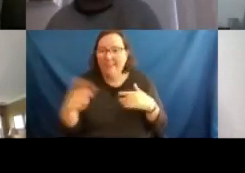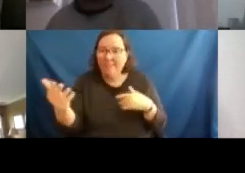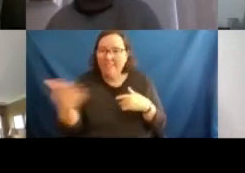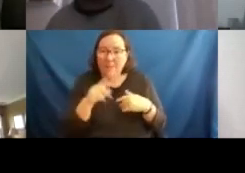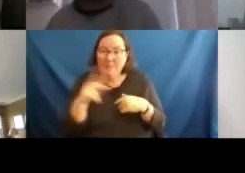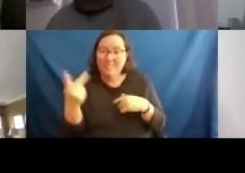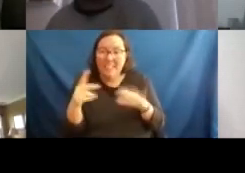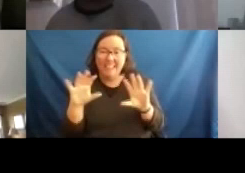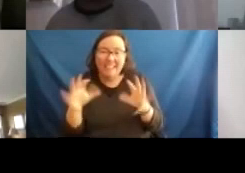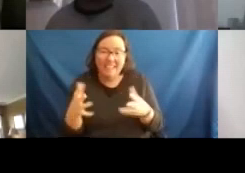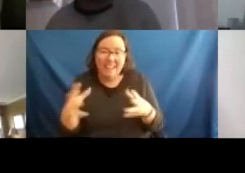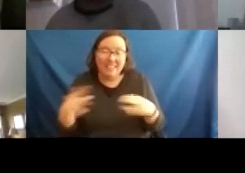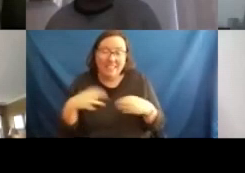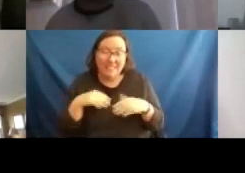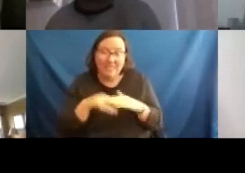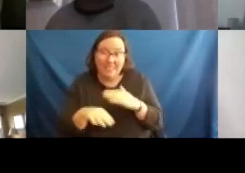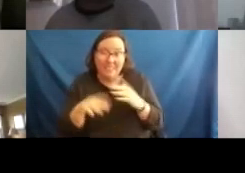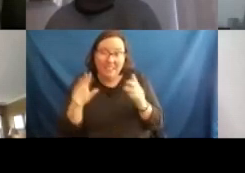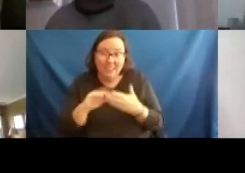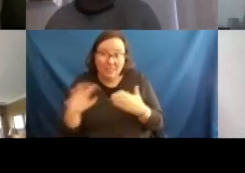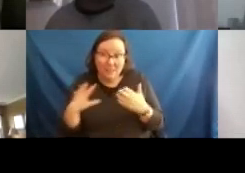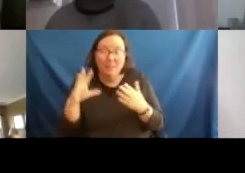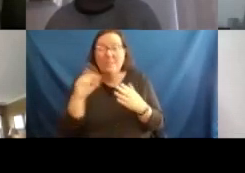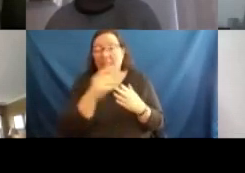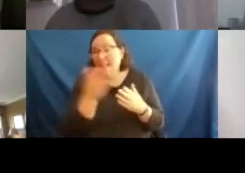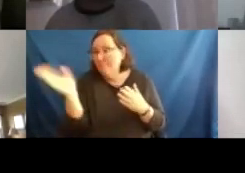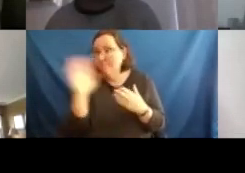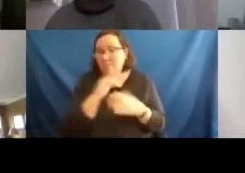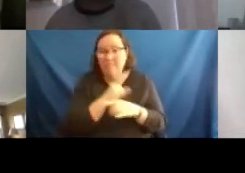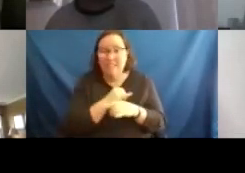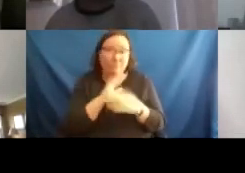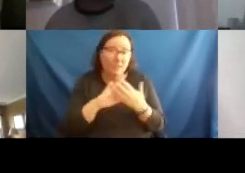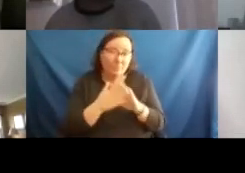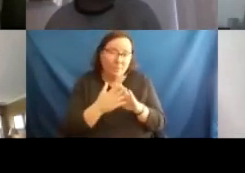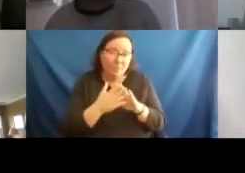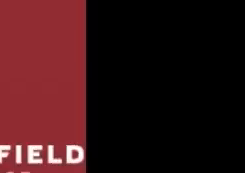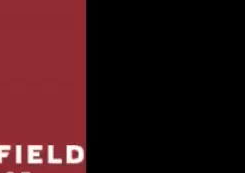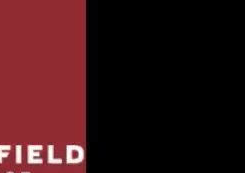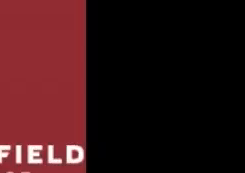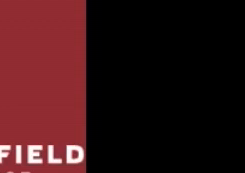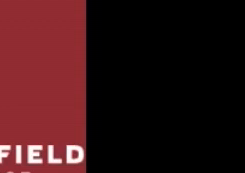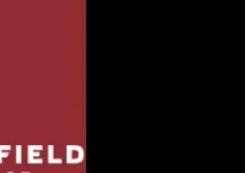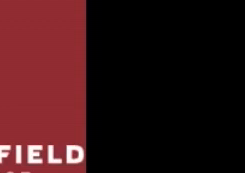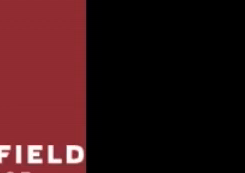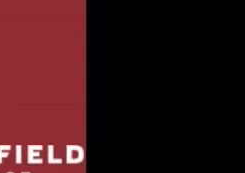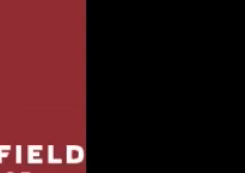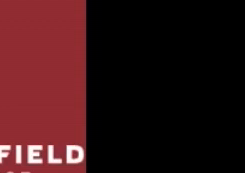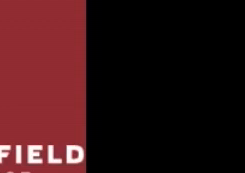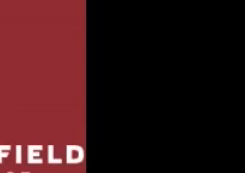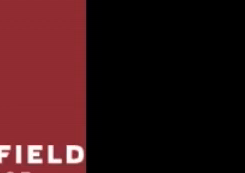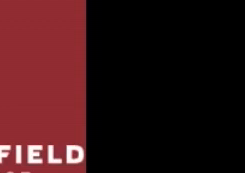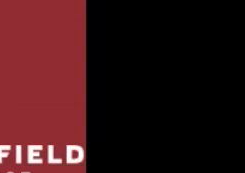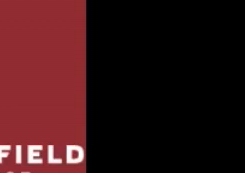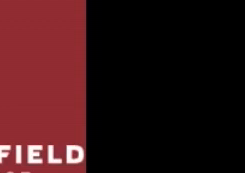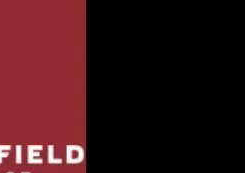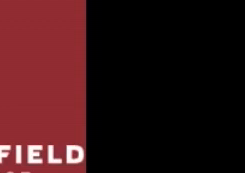members of our campus community, to this momentous event. The founding of our chapter of this honor society had its roots in a long-standing desire to acknowledge